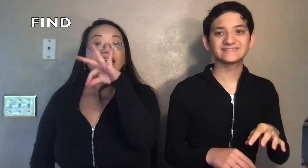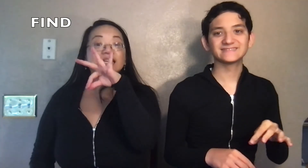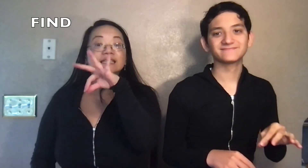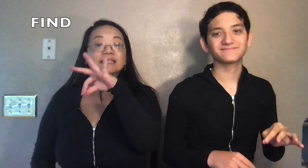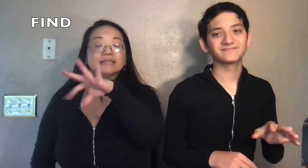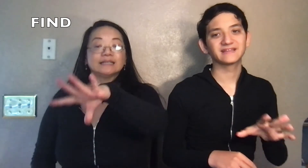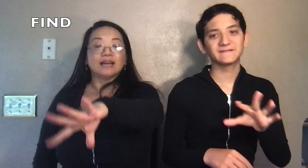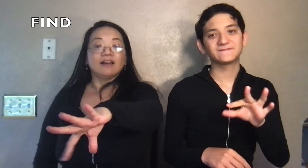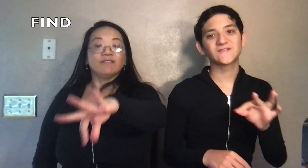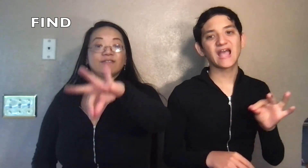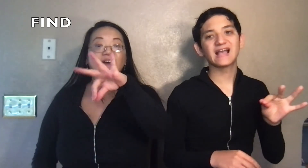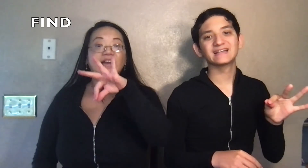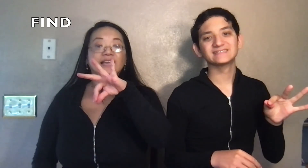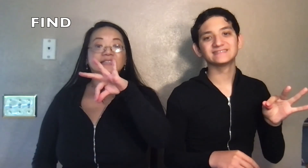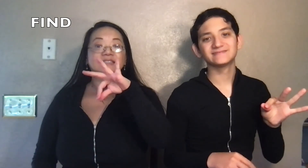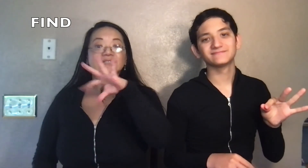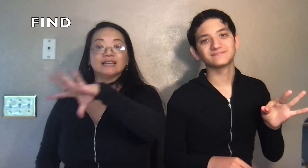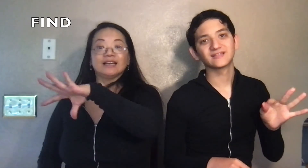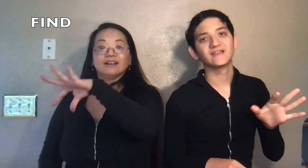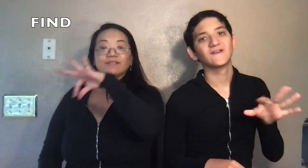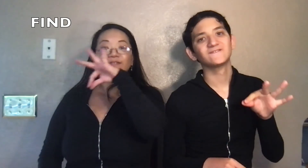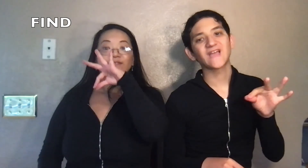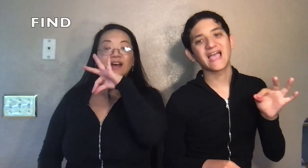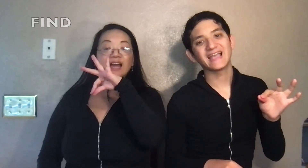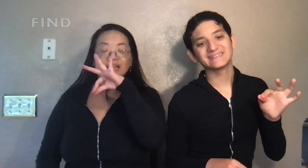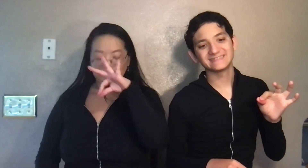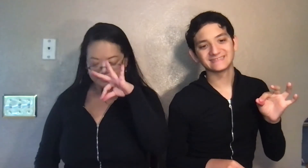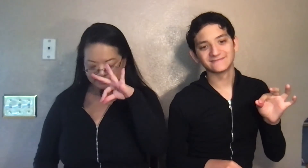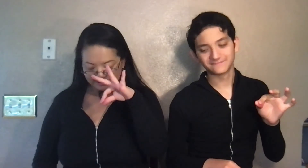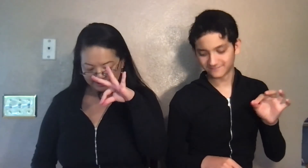Find. Find. Find.